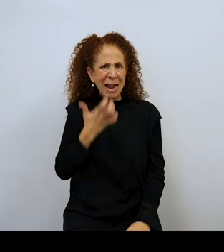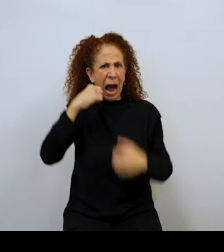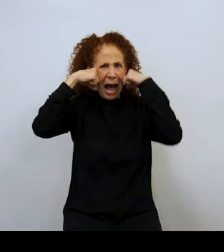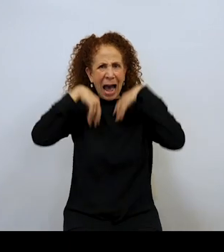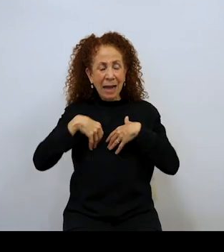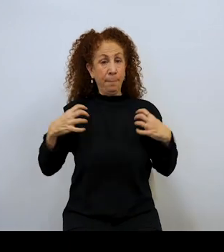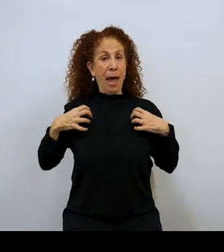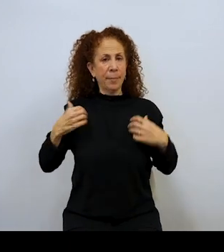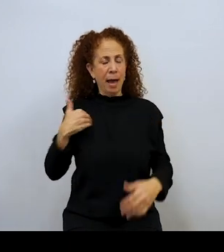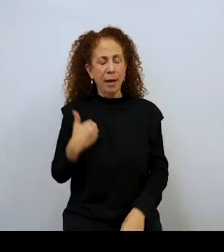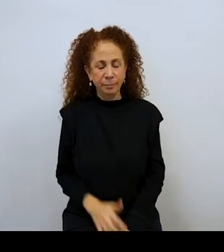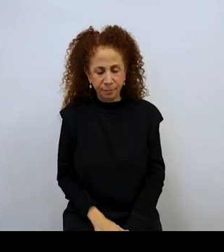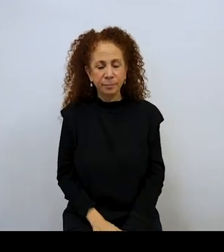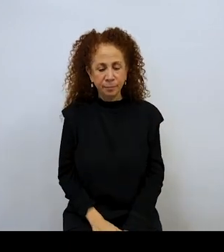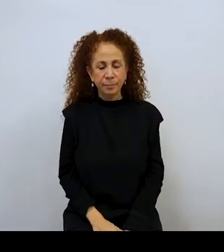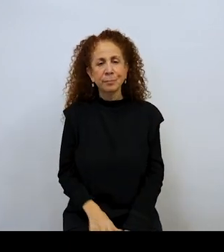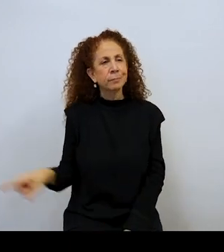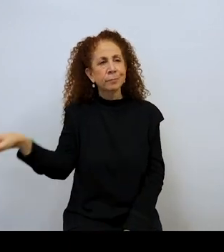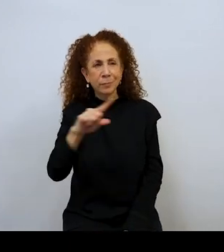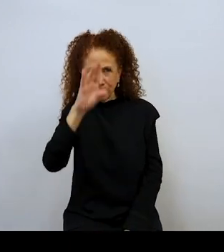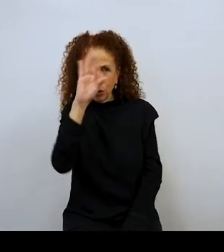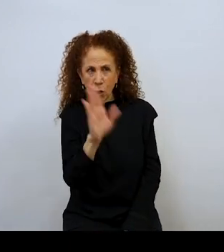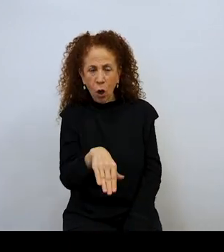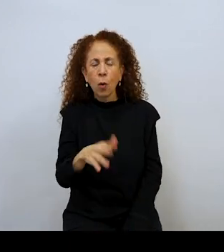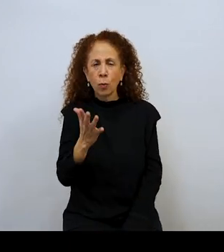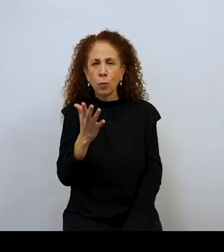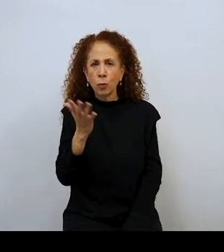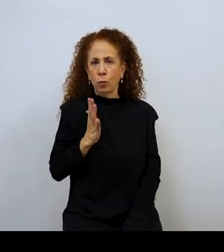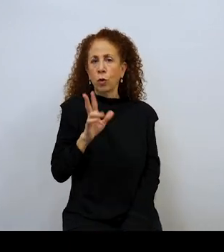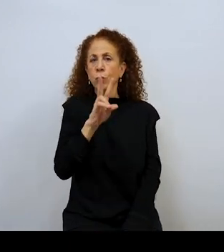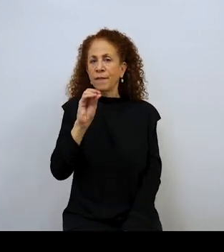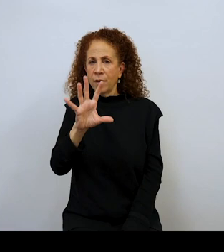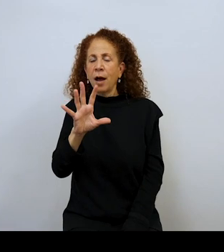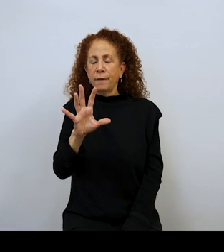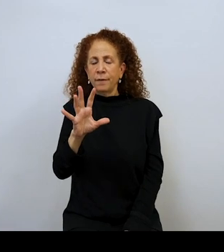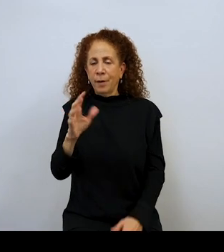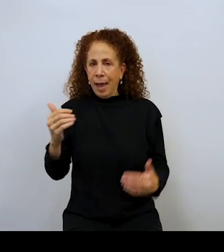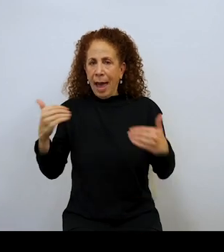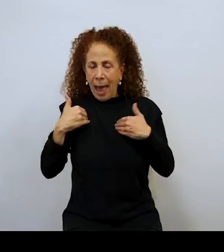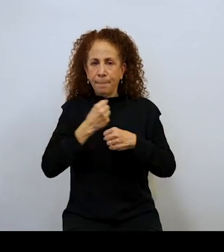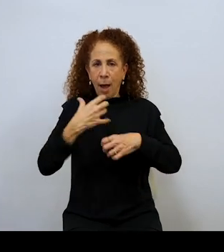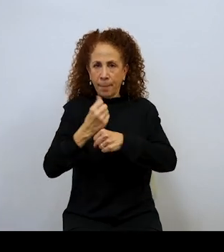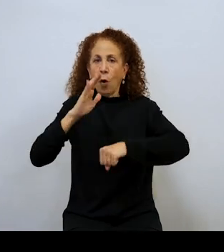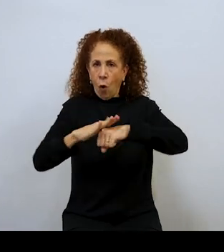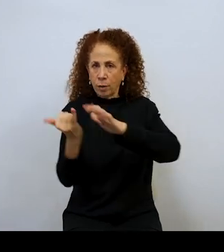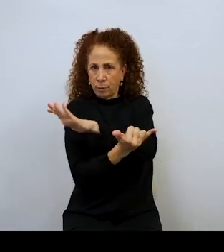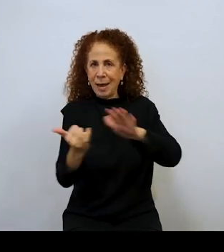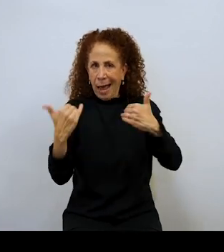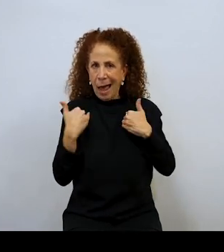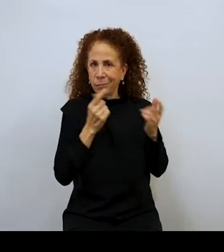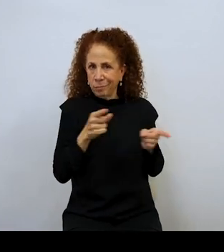was wearing a backpack. And as many of you will know, that there was in 2005, you had these bombings on the London